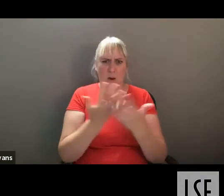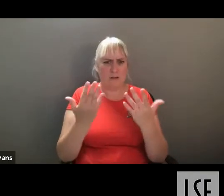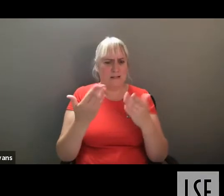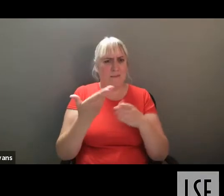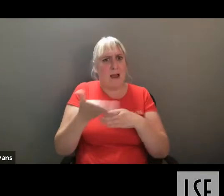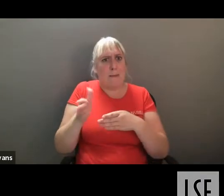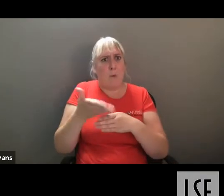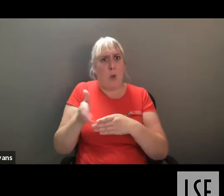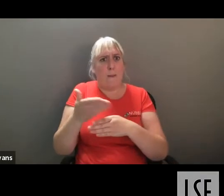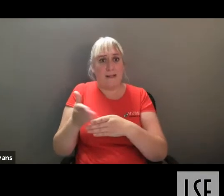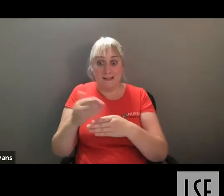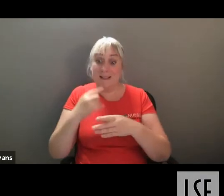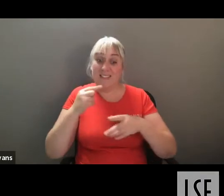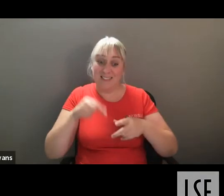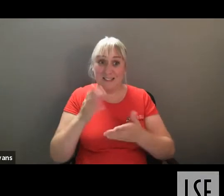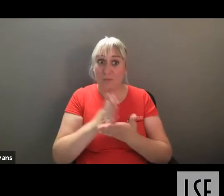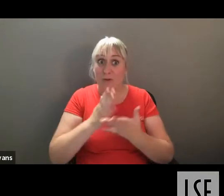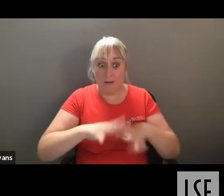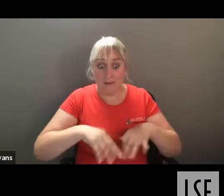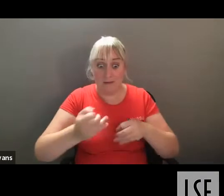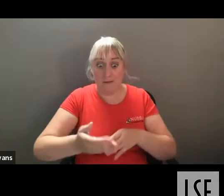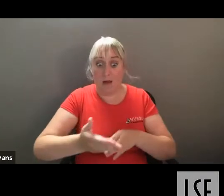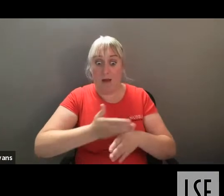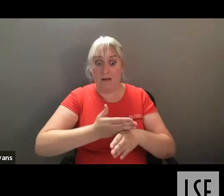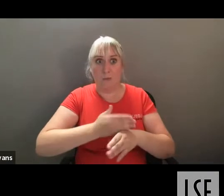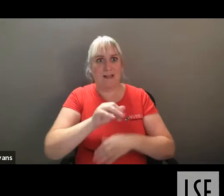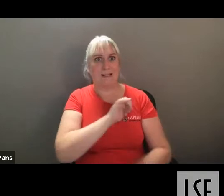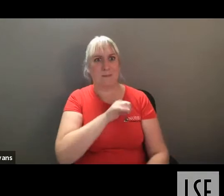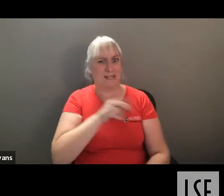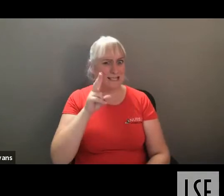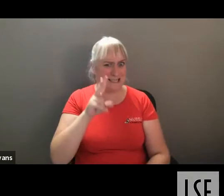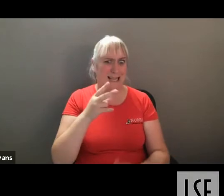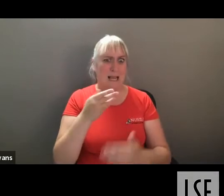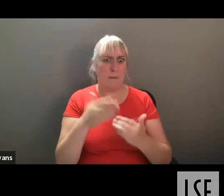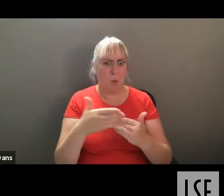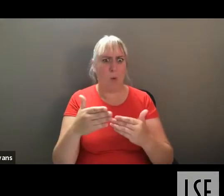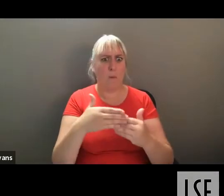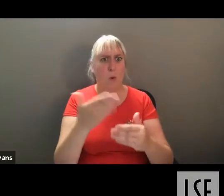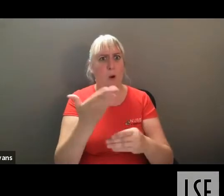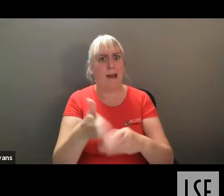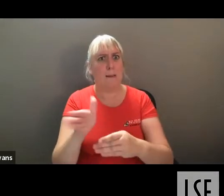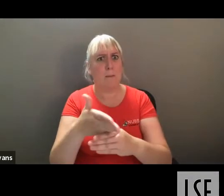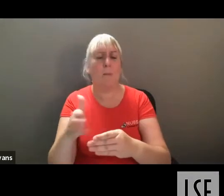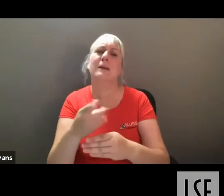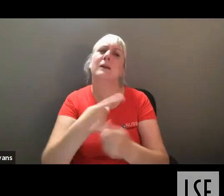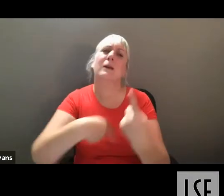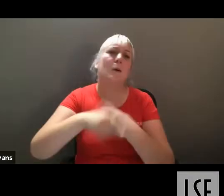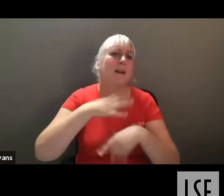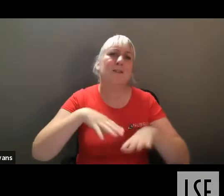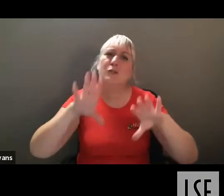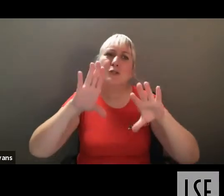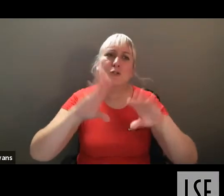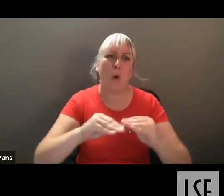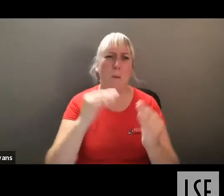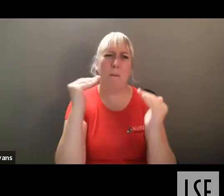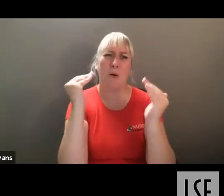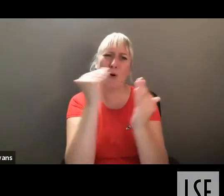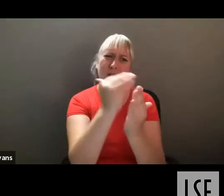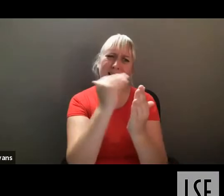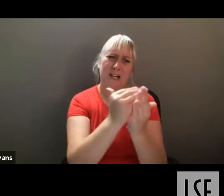only just at the beginning of that, that we have to get rid of that notion of